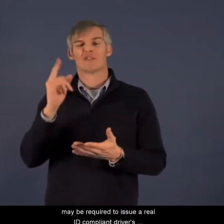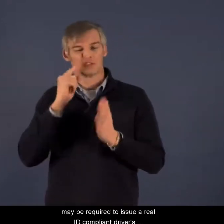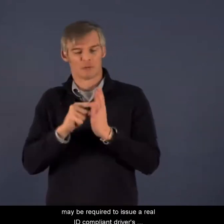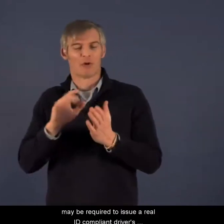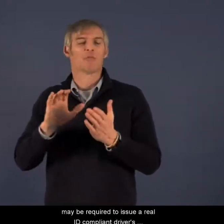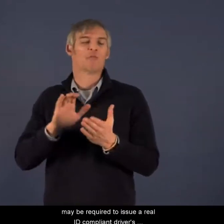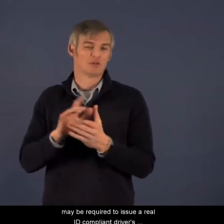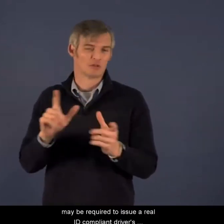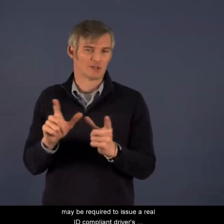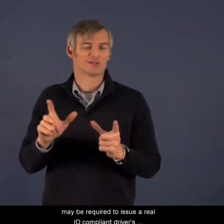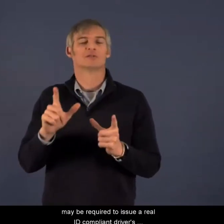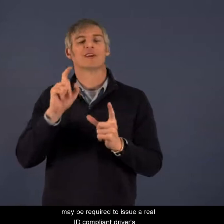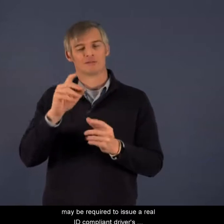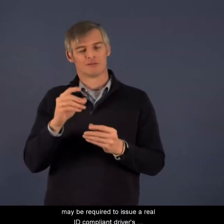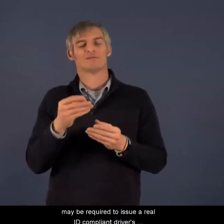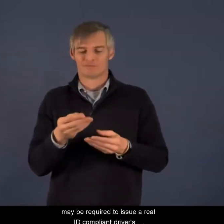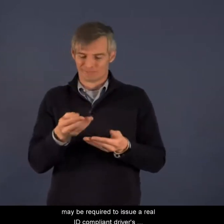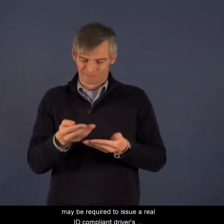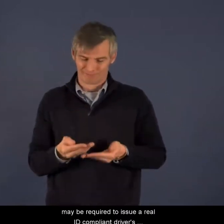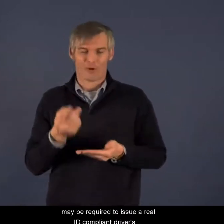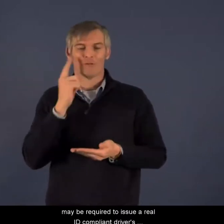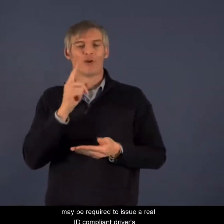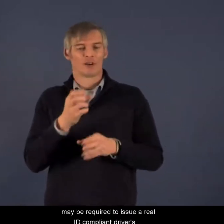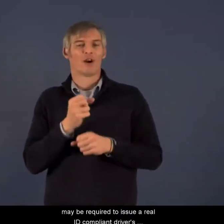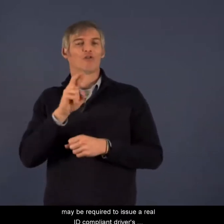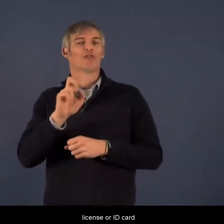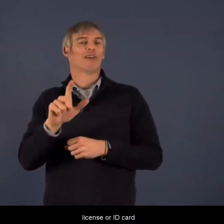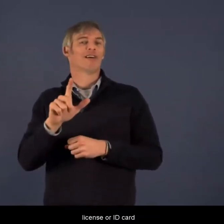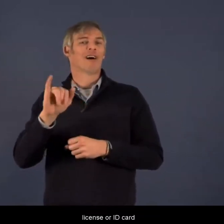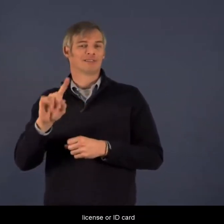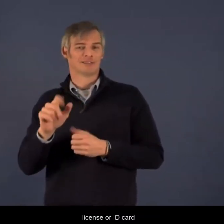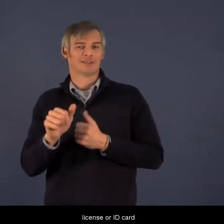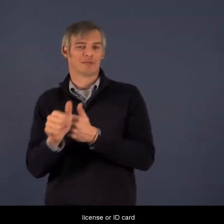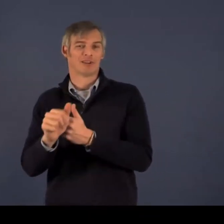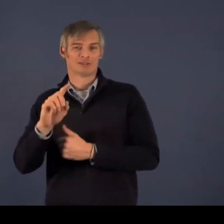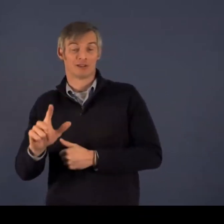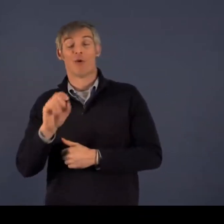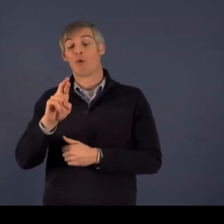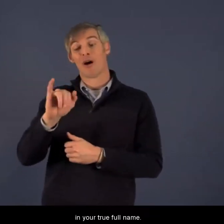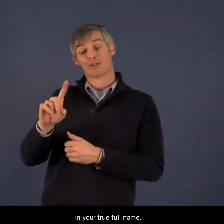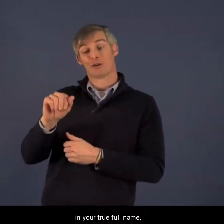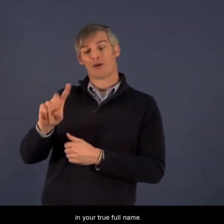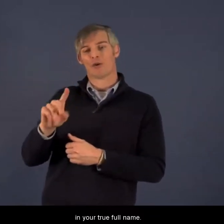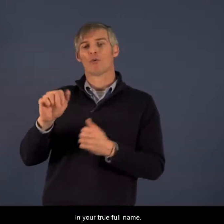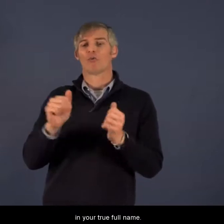may be required to issue a Real ID compliant driver's license or ID card in your true full